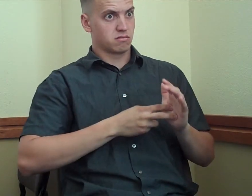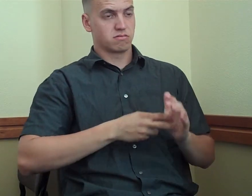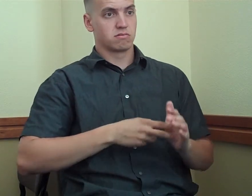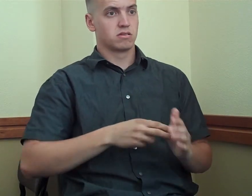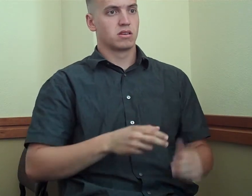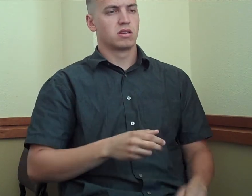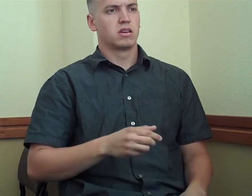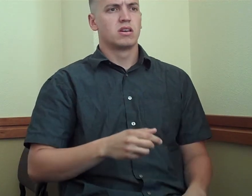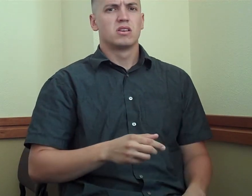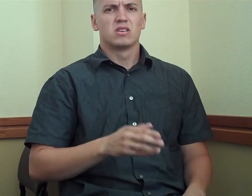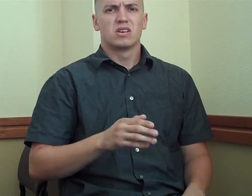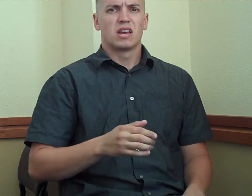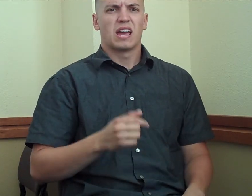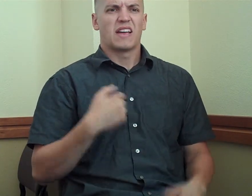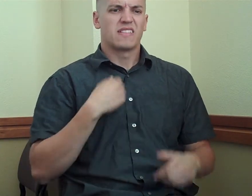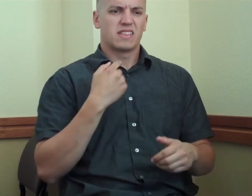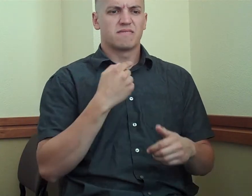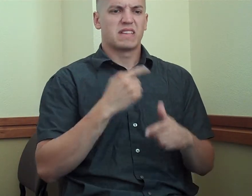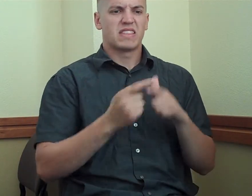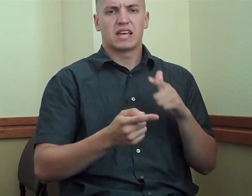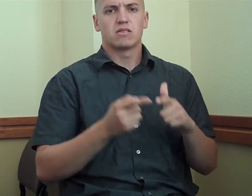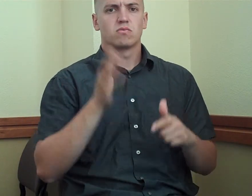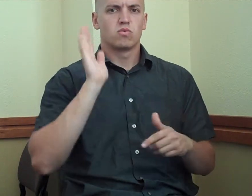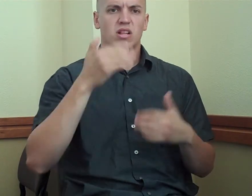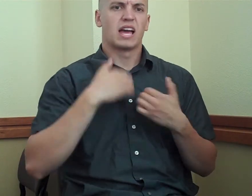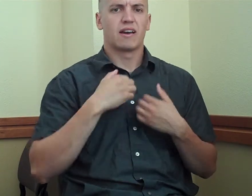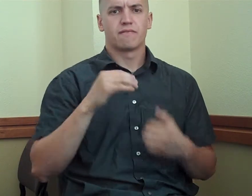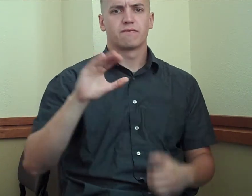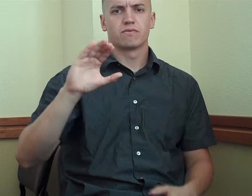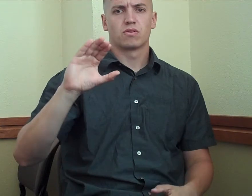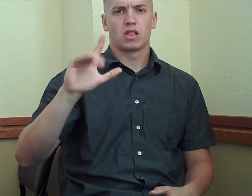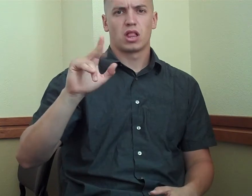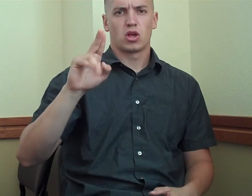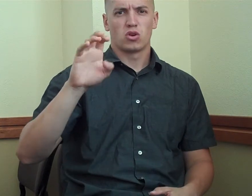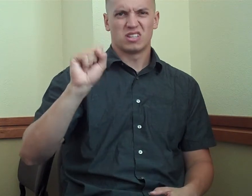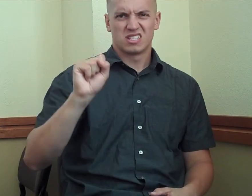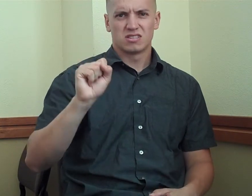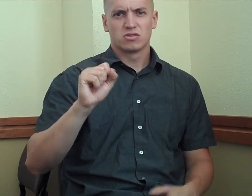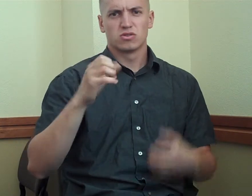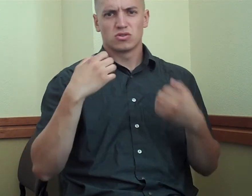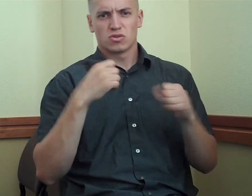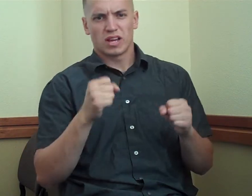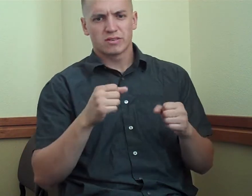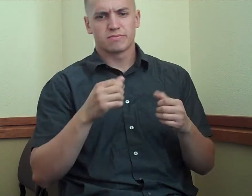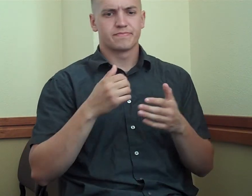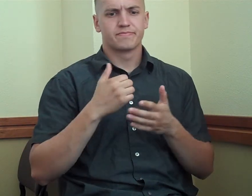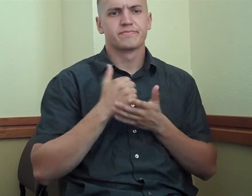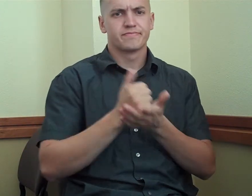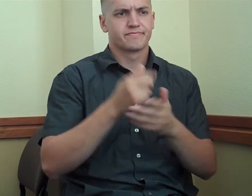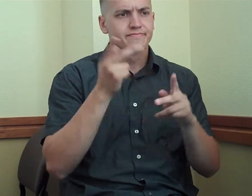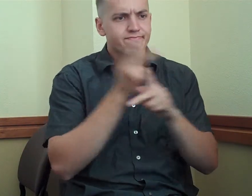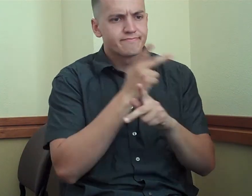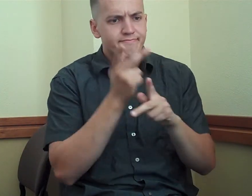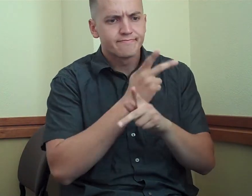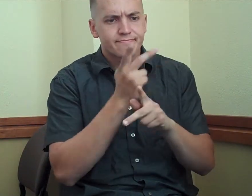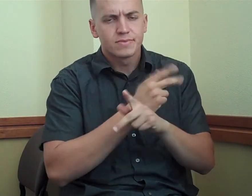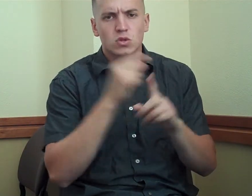clues to help us figure out what that word means. And up here I made a chart that we're going to record our thinking on. And it says, we can use